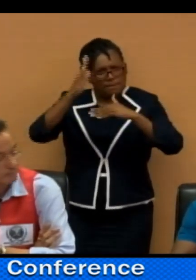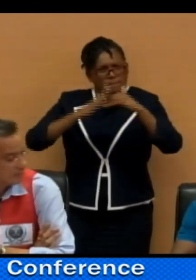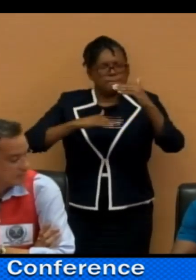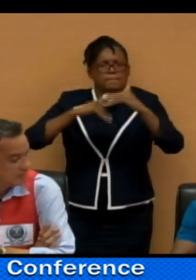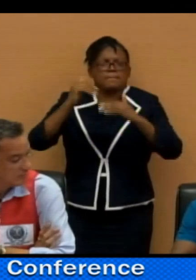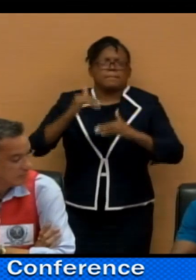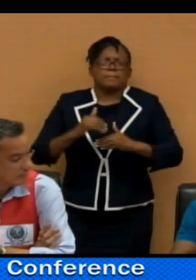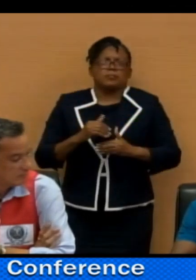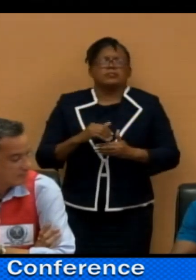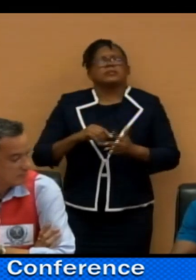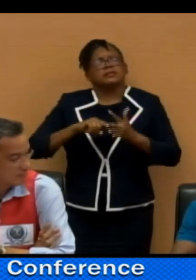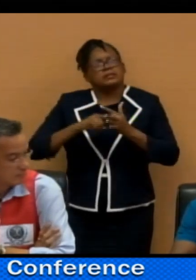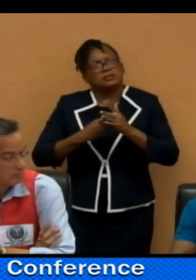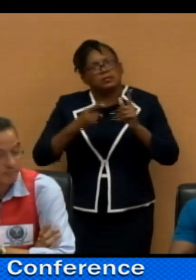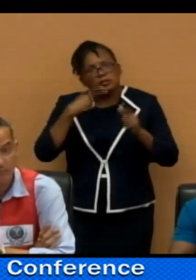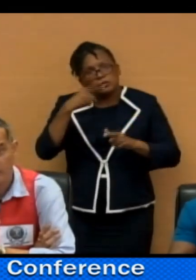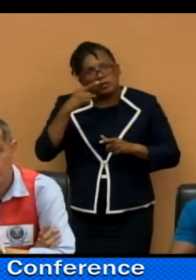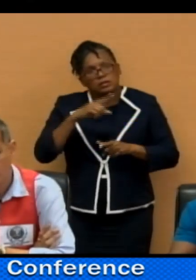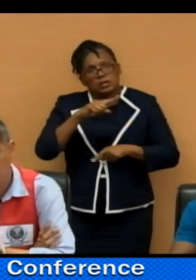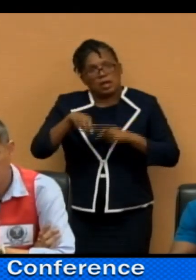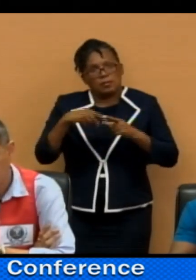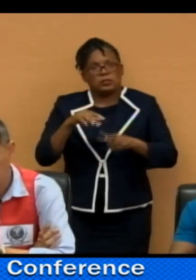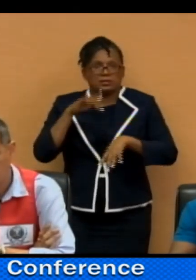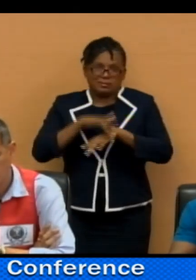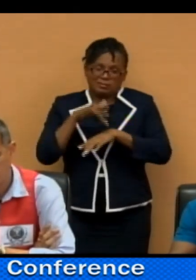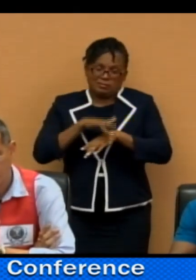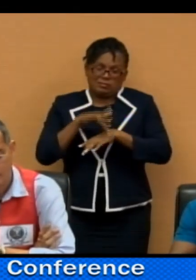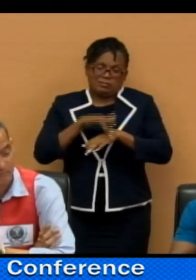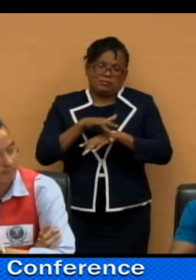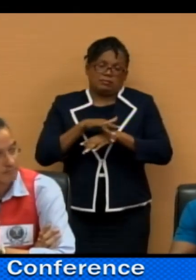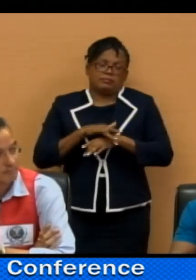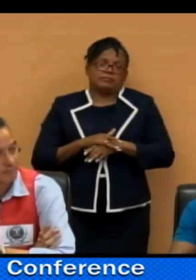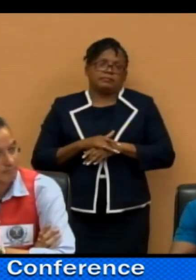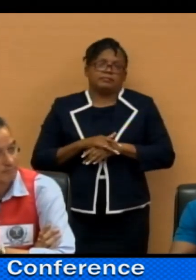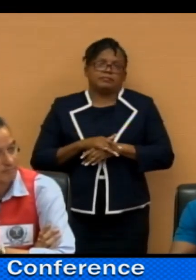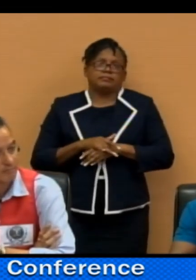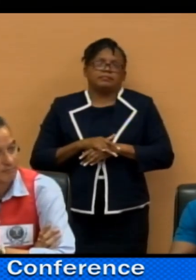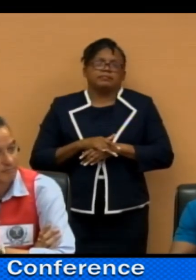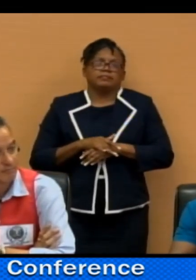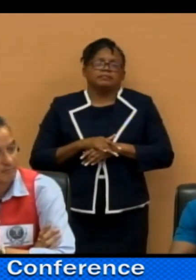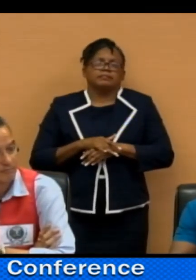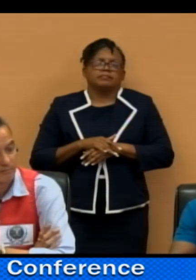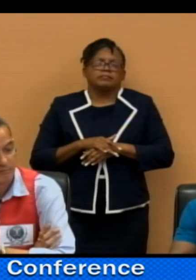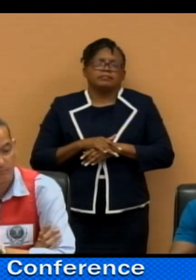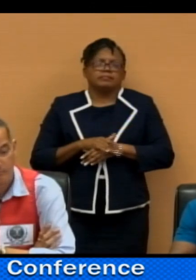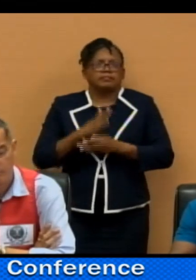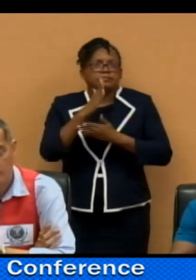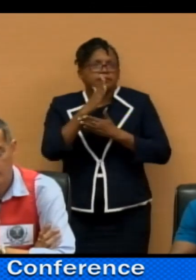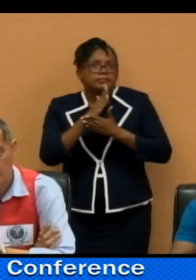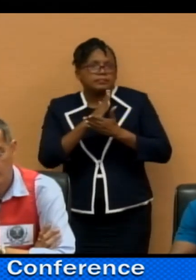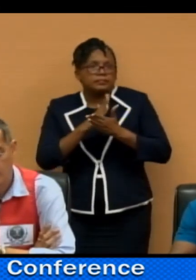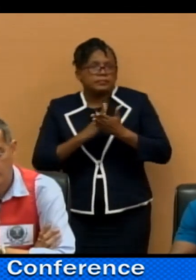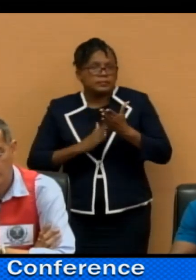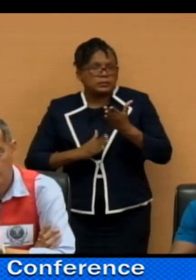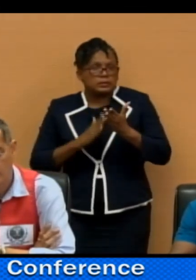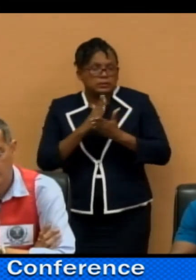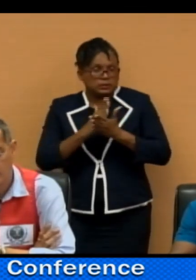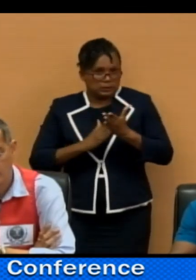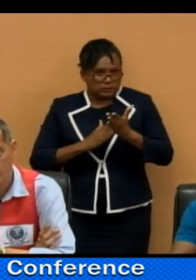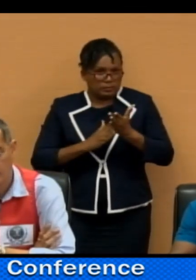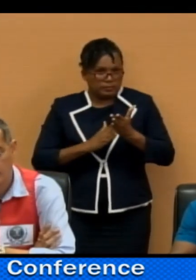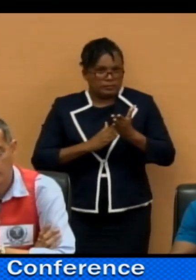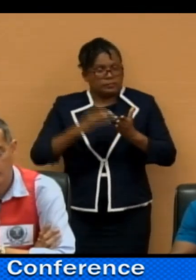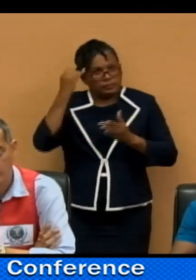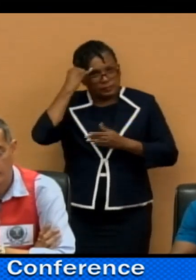talking about it early, because we have always been proactive in this response. There's some evidence that there